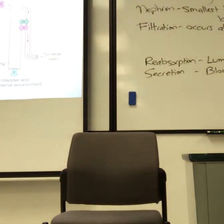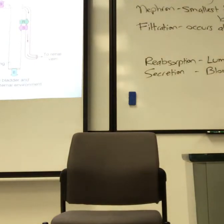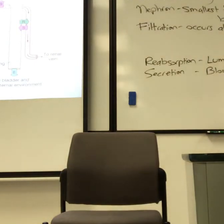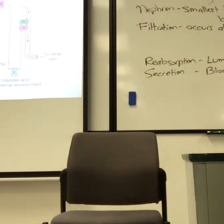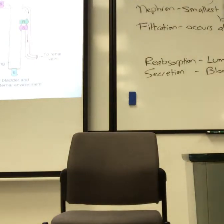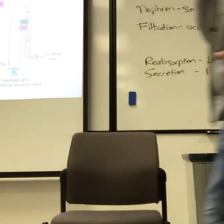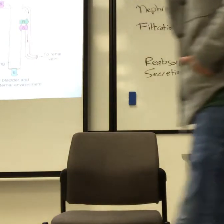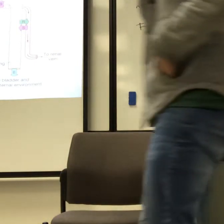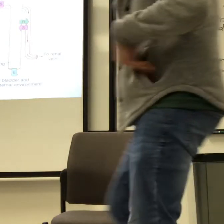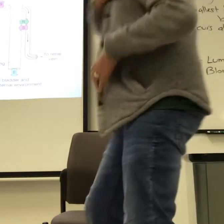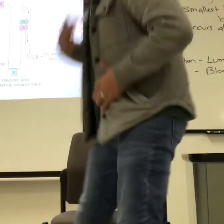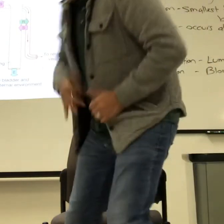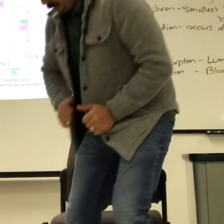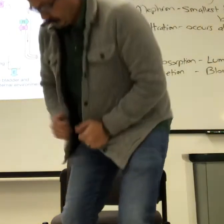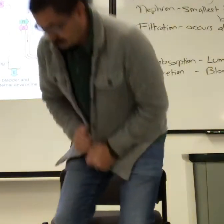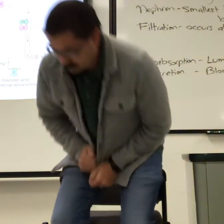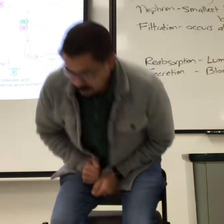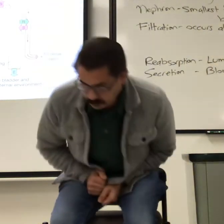it's excreted.